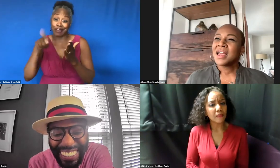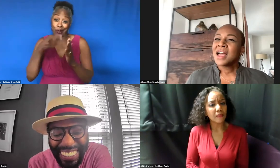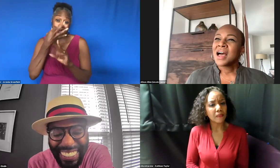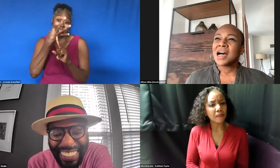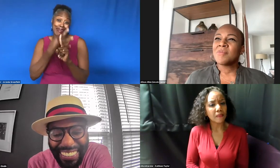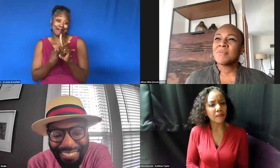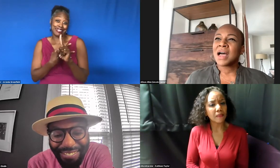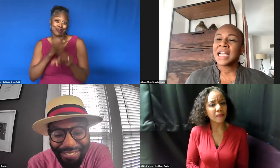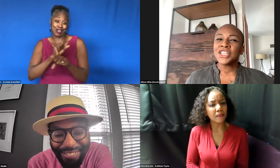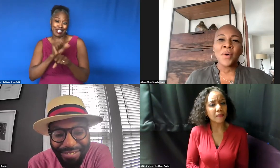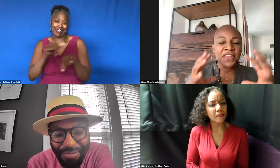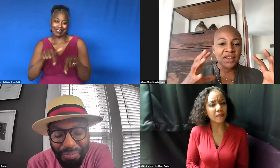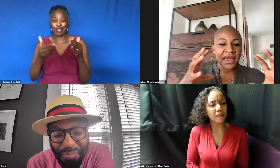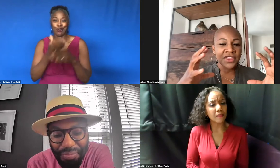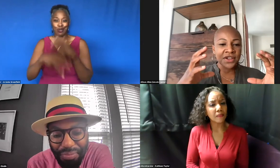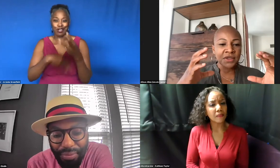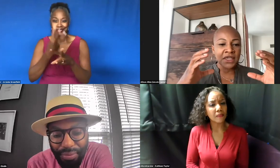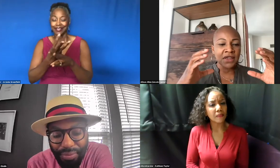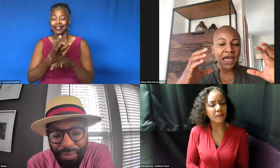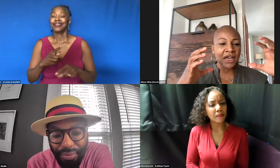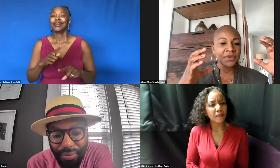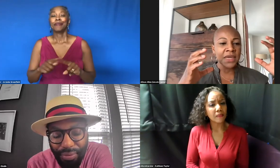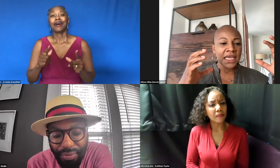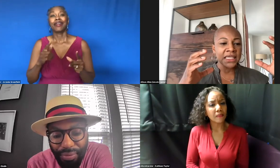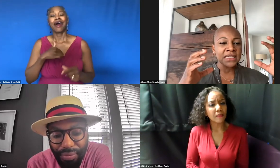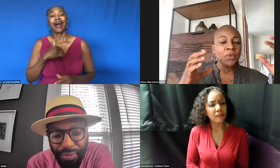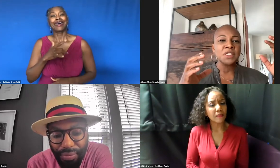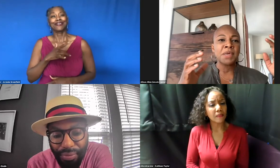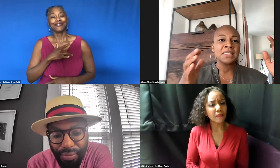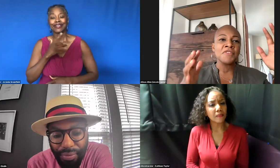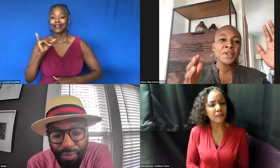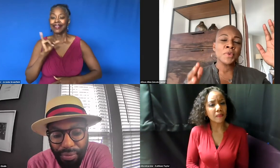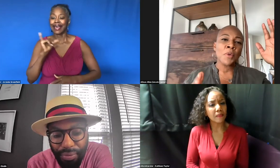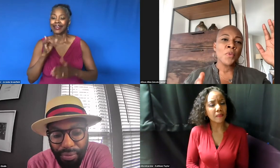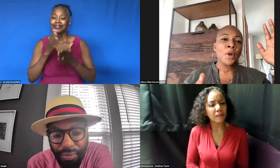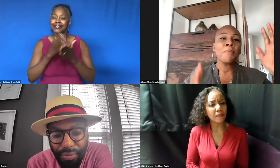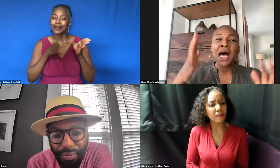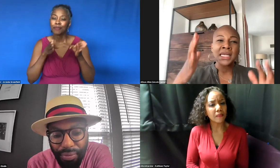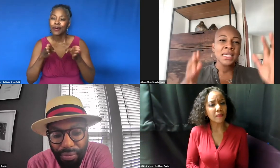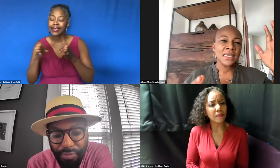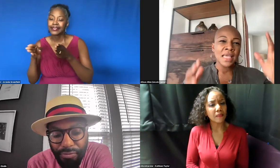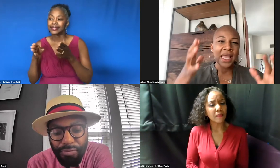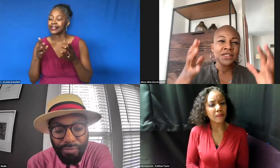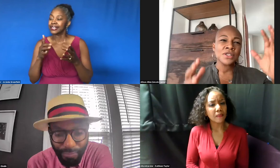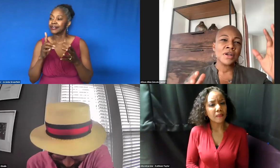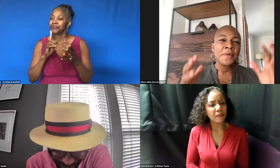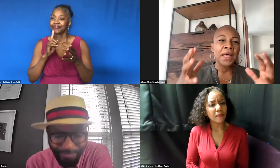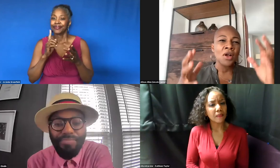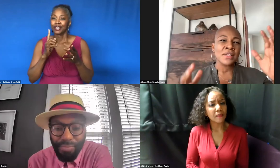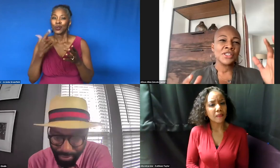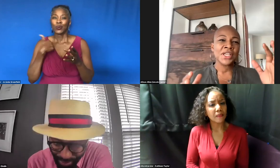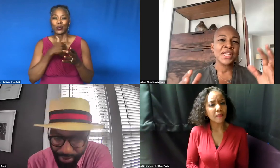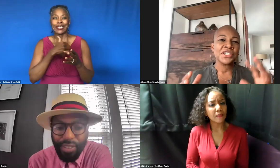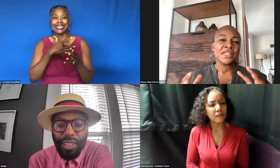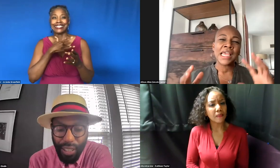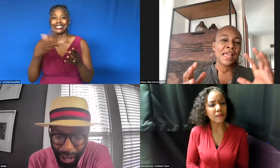But, you know, I feel like there's been, in some respects, a very robotic answer around